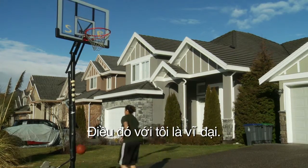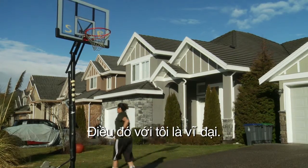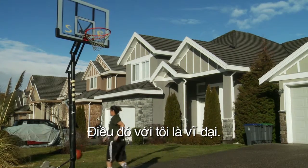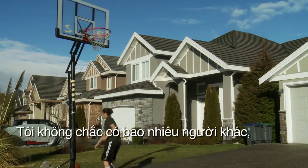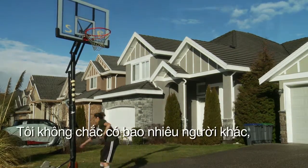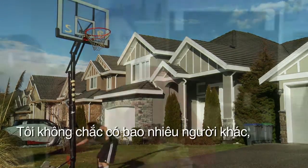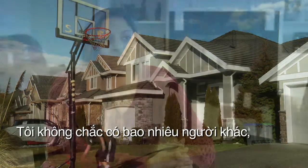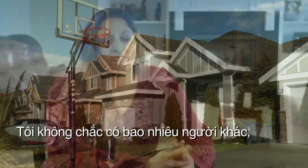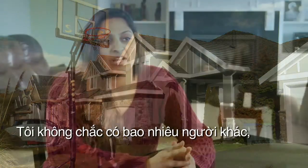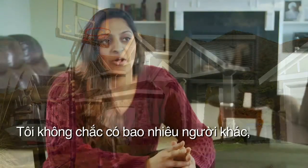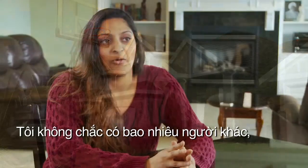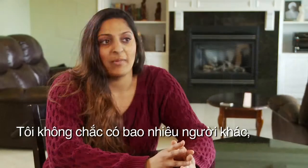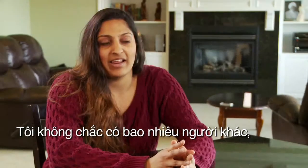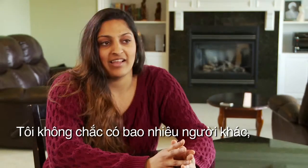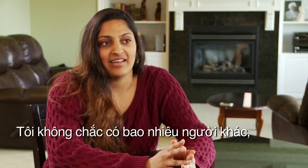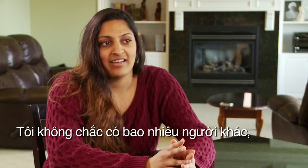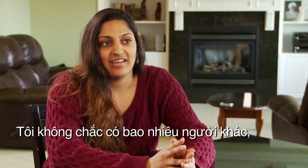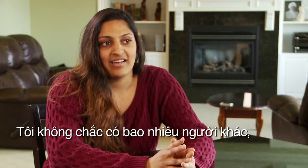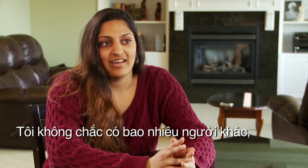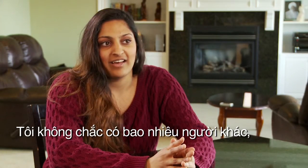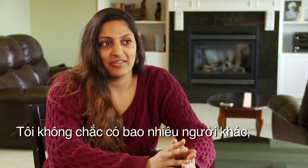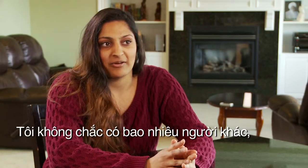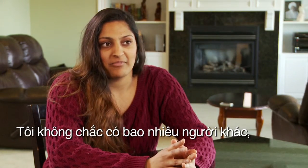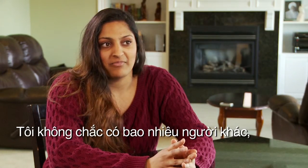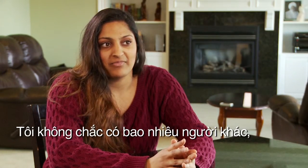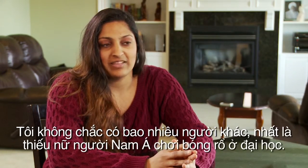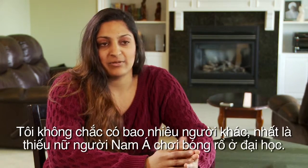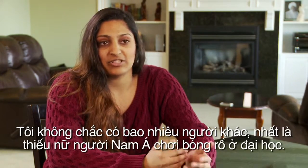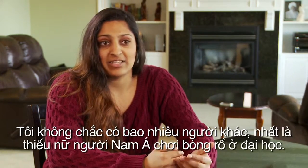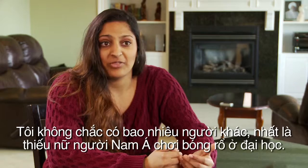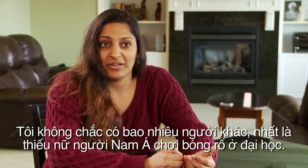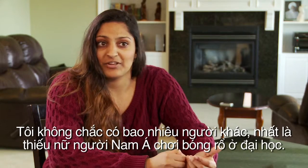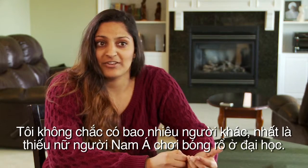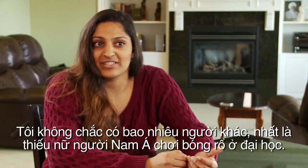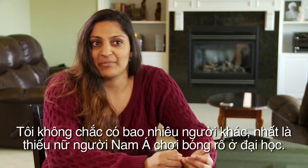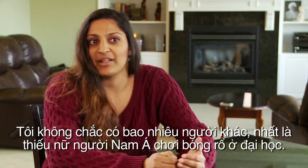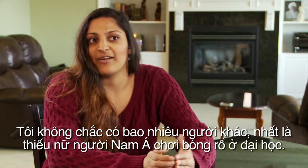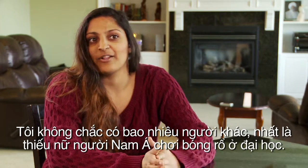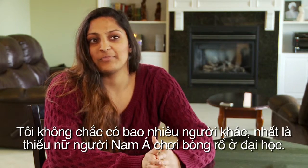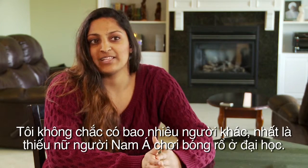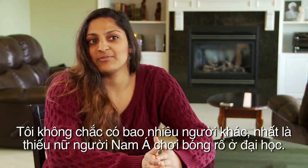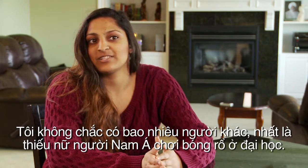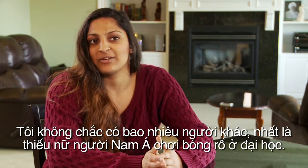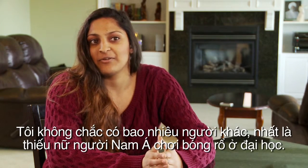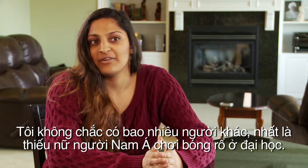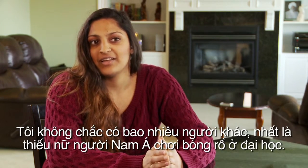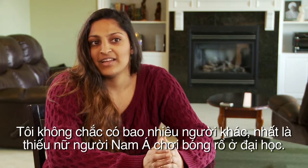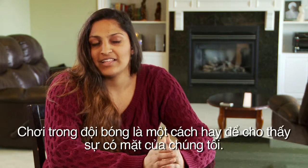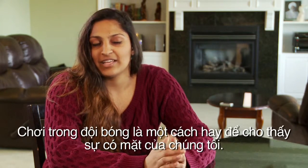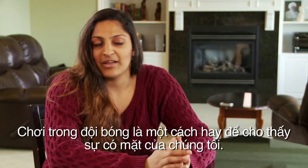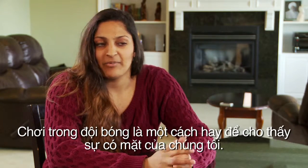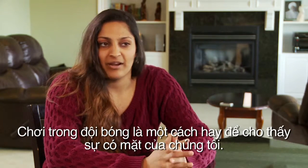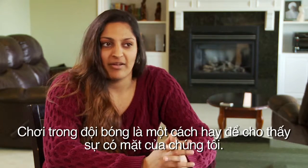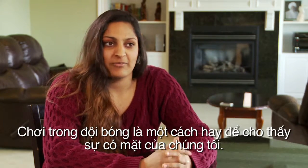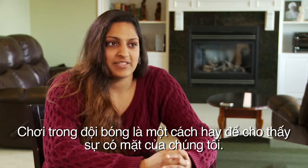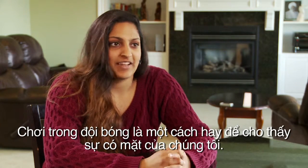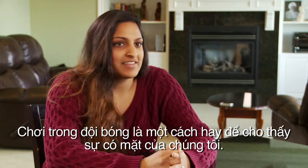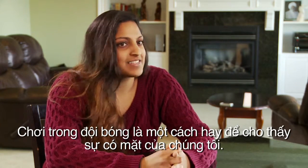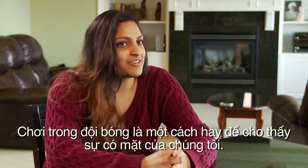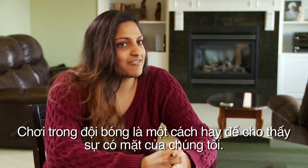I don't really know many other, especially South Asian girls, that play college basketball. So it's a good way to represent us. So